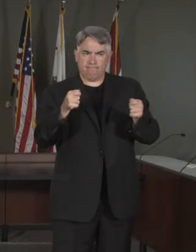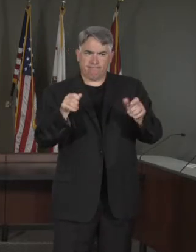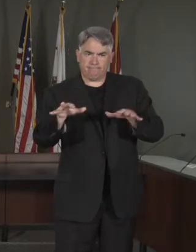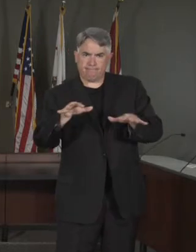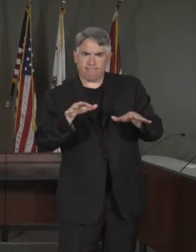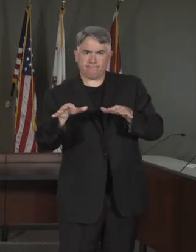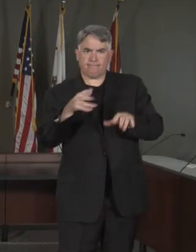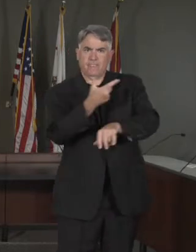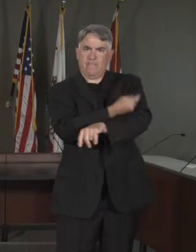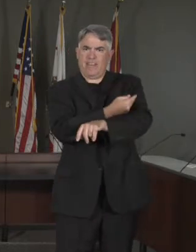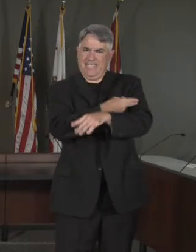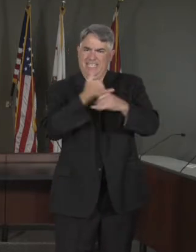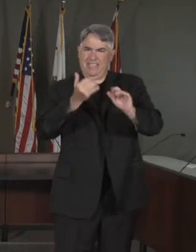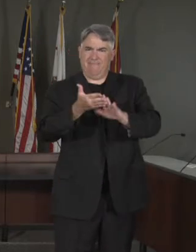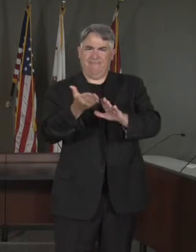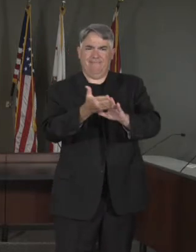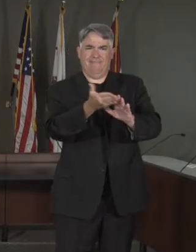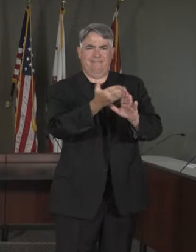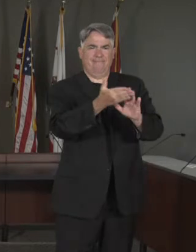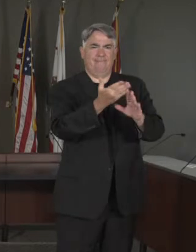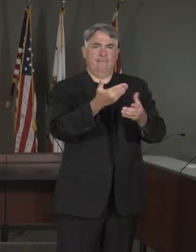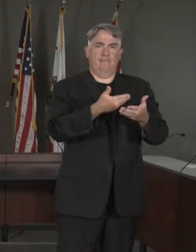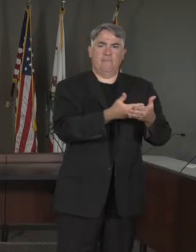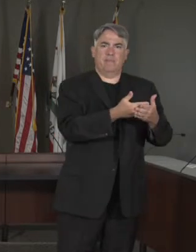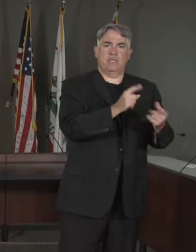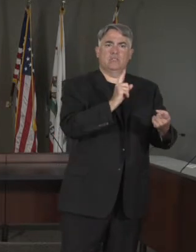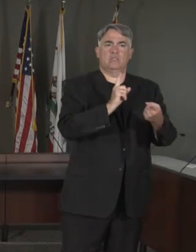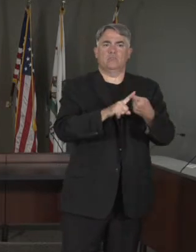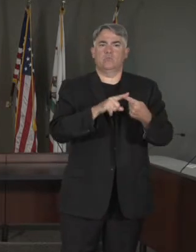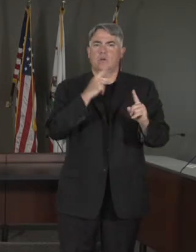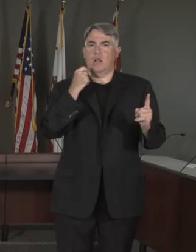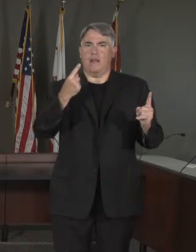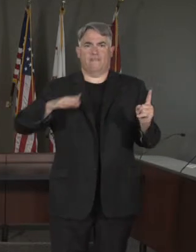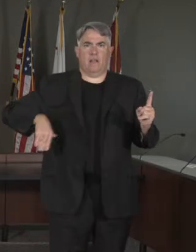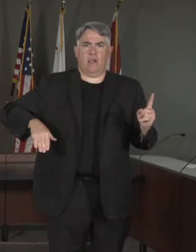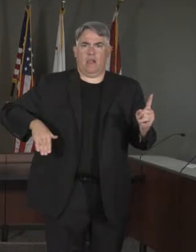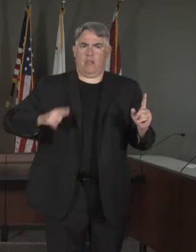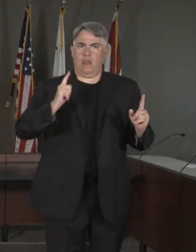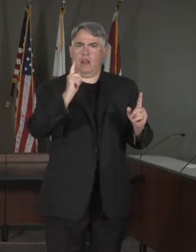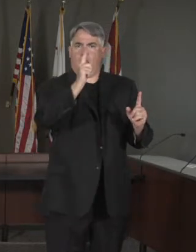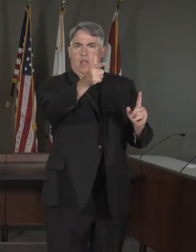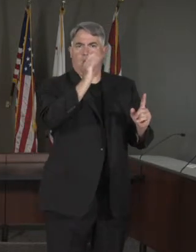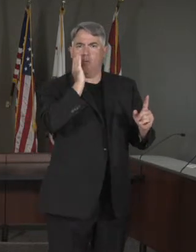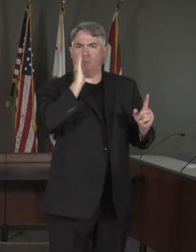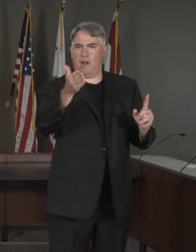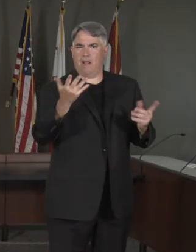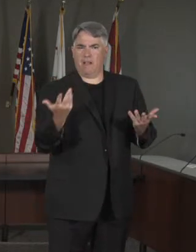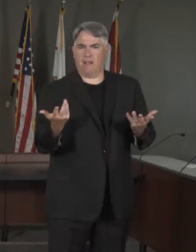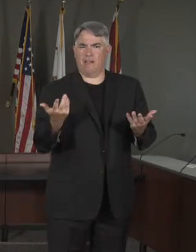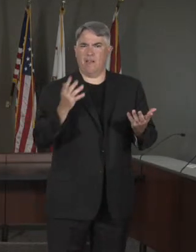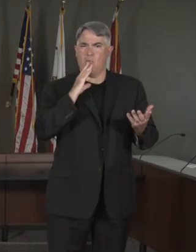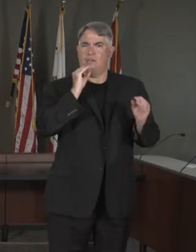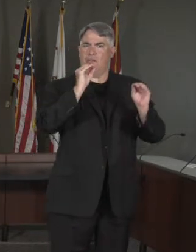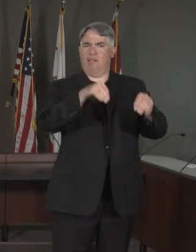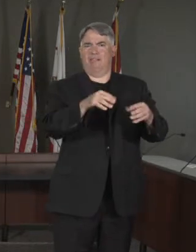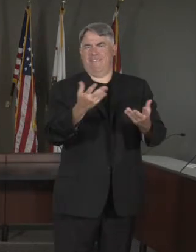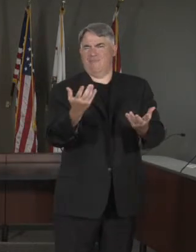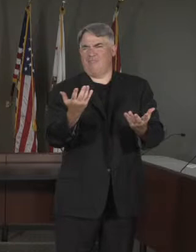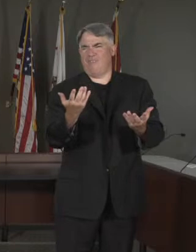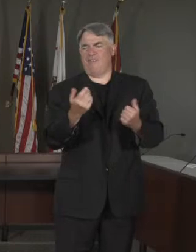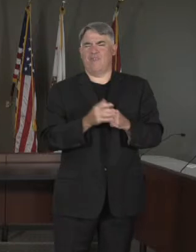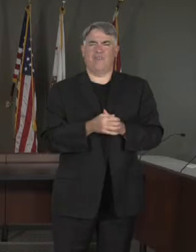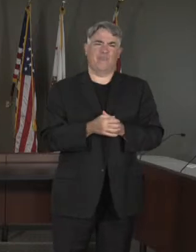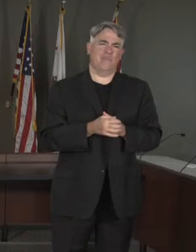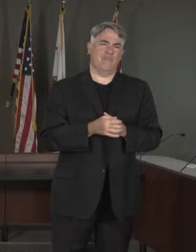or 6 months to 11 years of age. And as stated in my presentation today, there are many